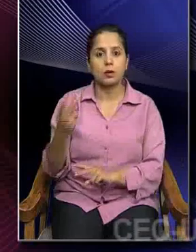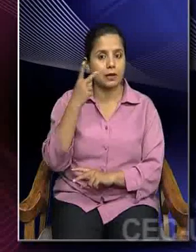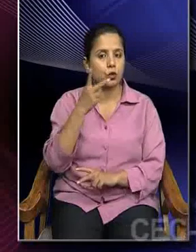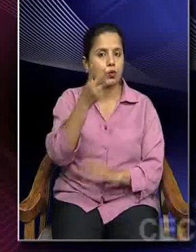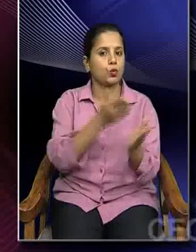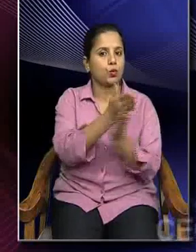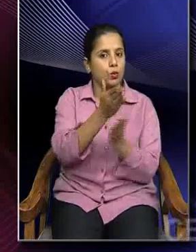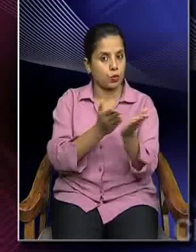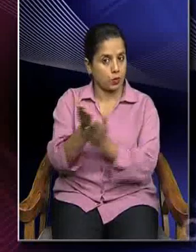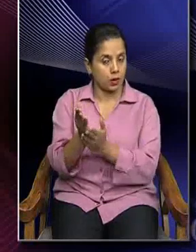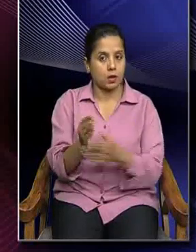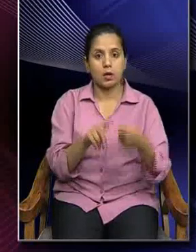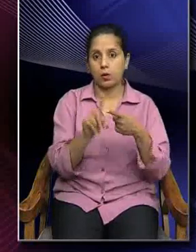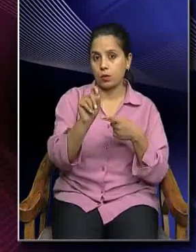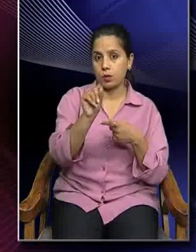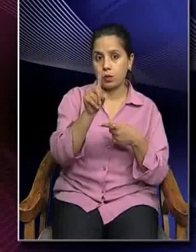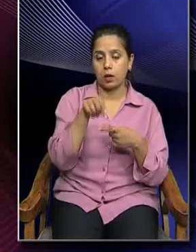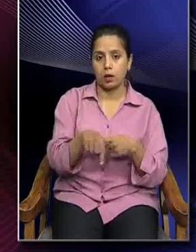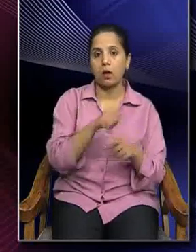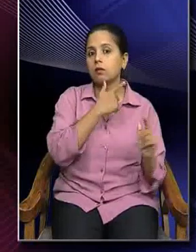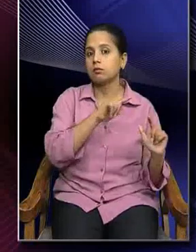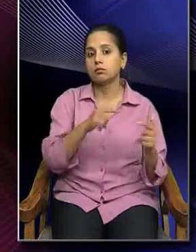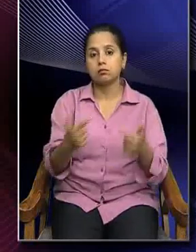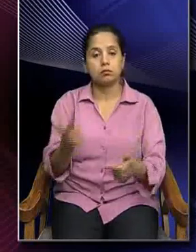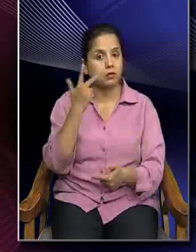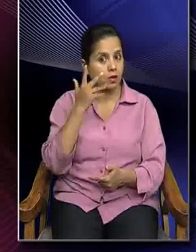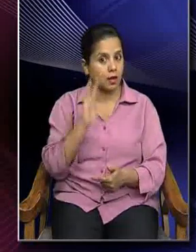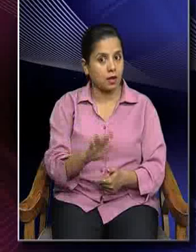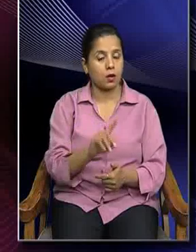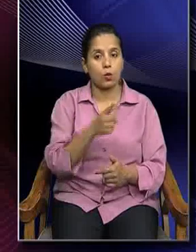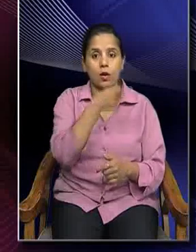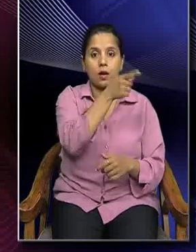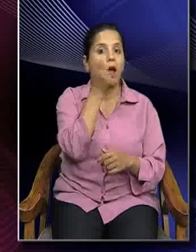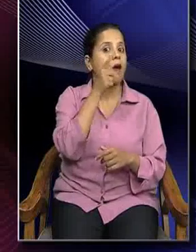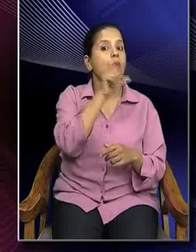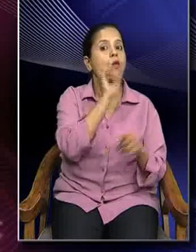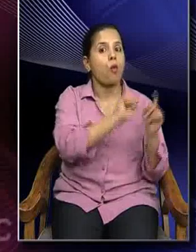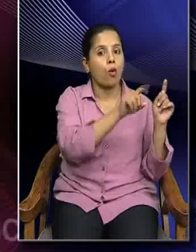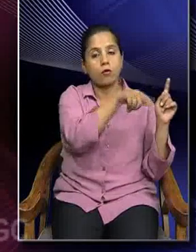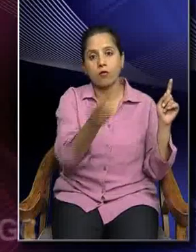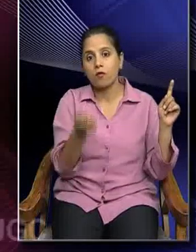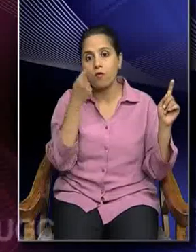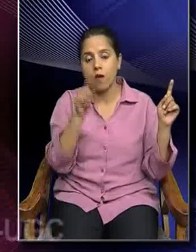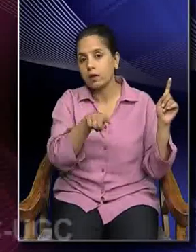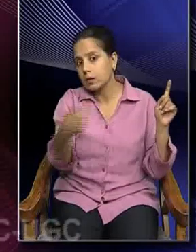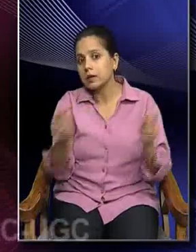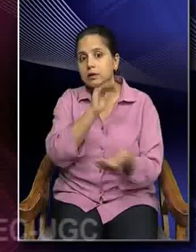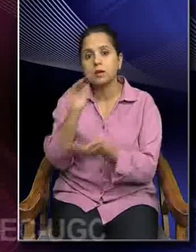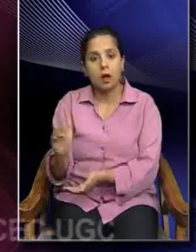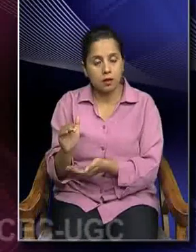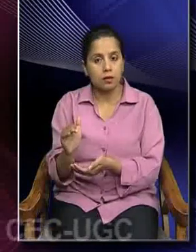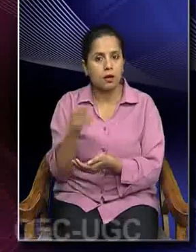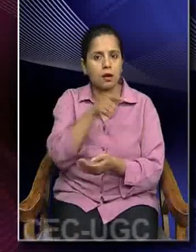ways. Number one, vertically, that is from grandfather to father to son. So it